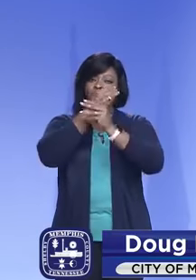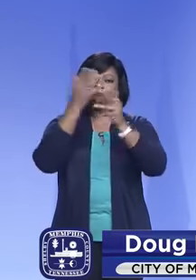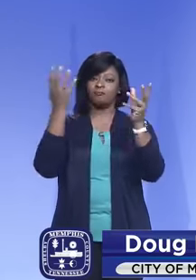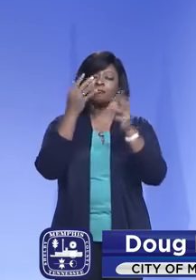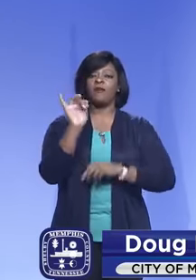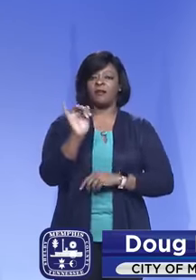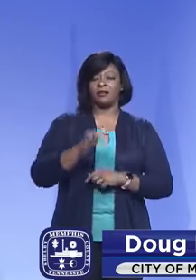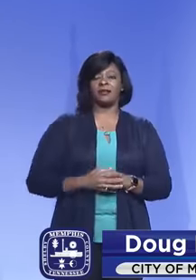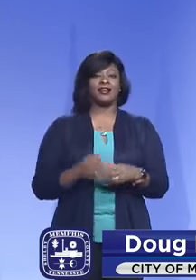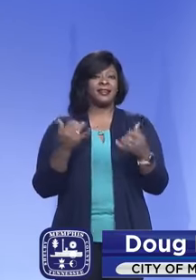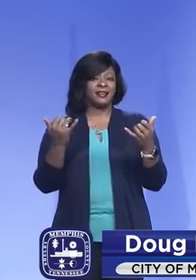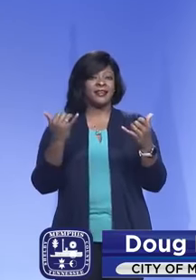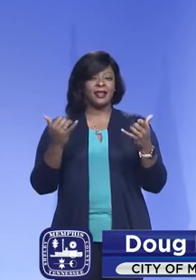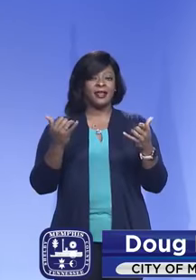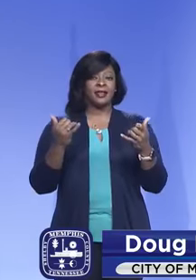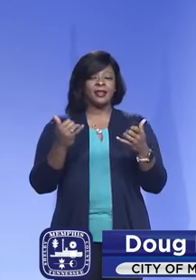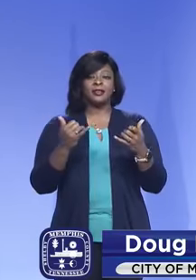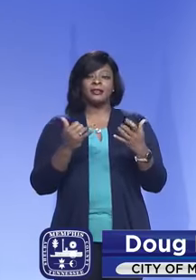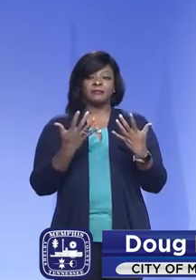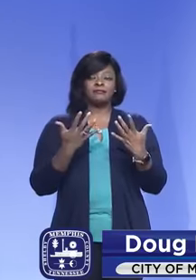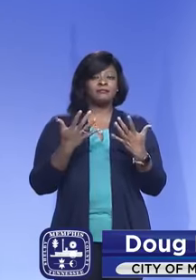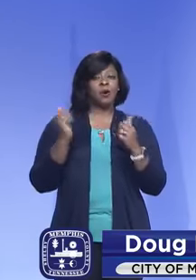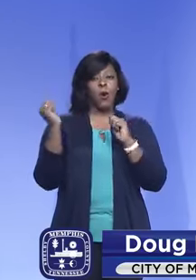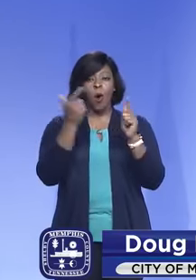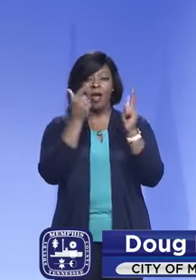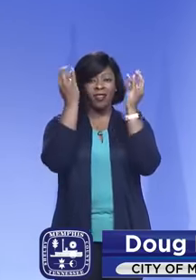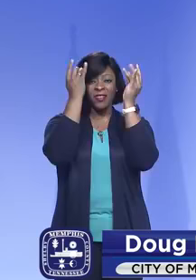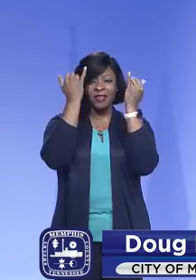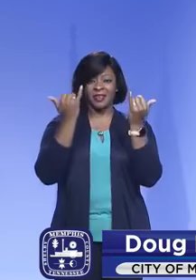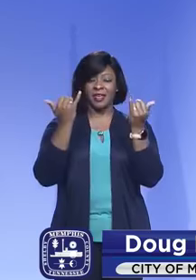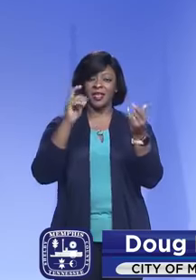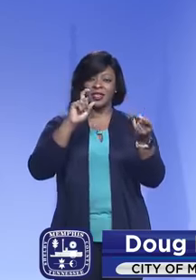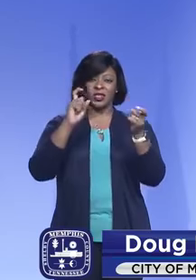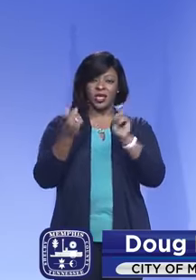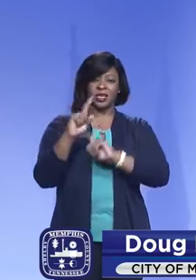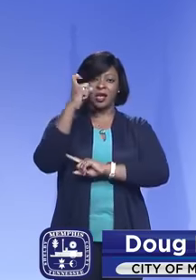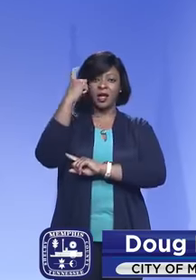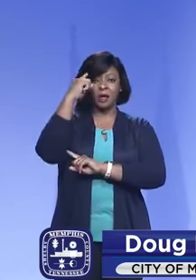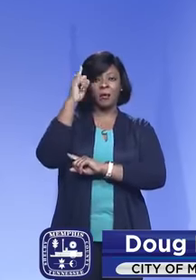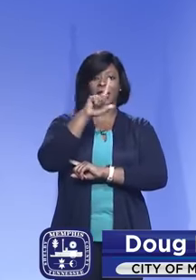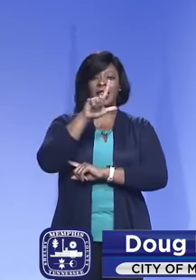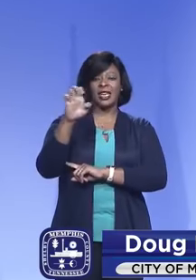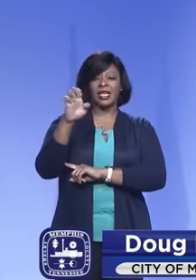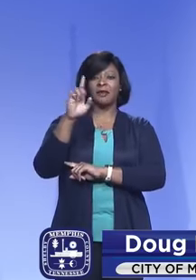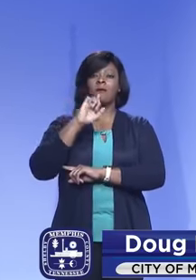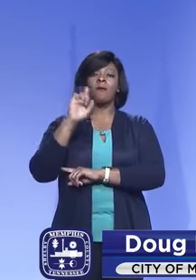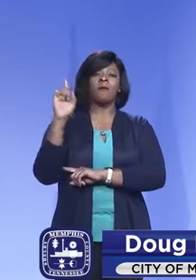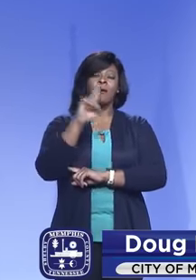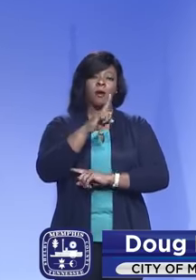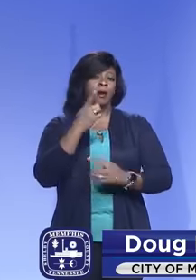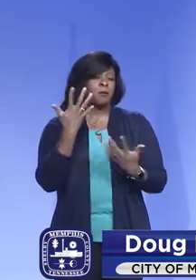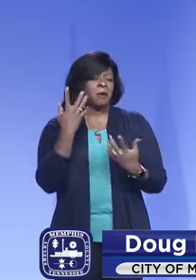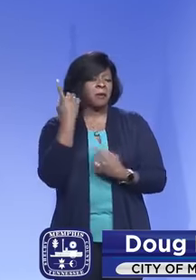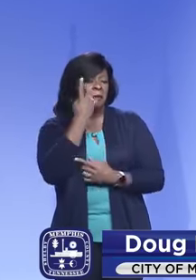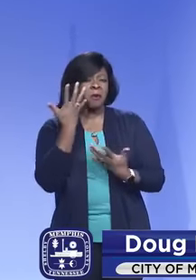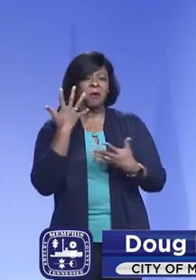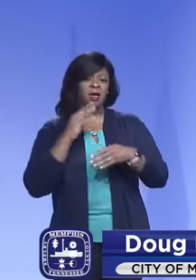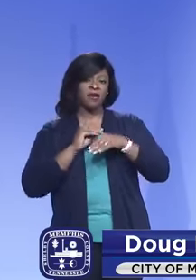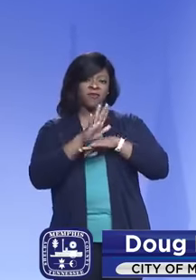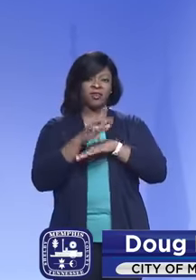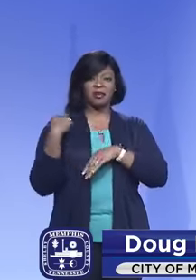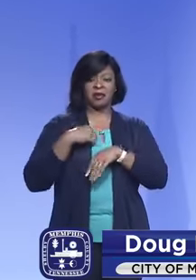updates. But today we know top of mind for everyone is the changes that Governor Lee has made, and you're probably wondering what effect that will